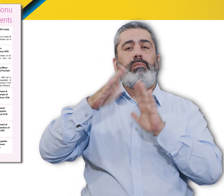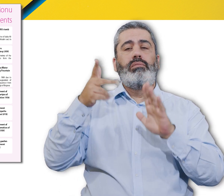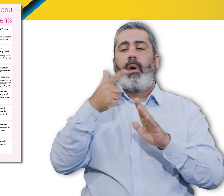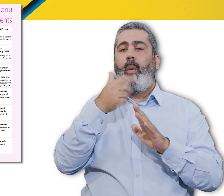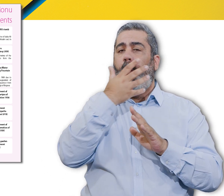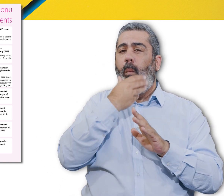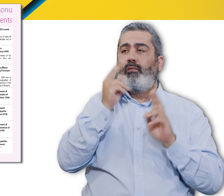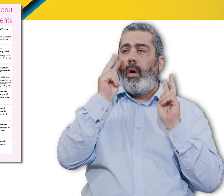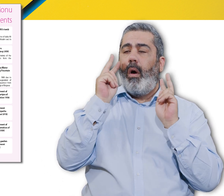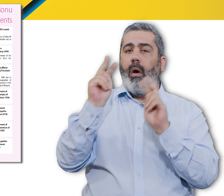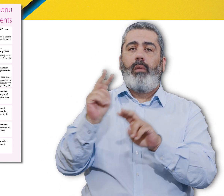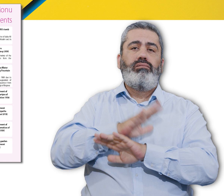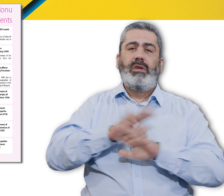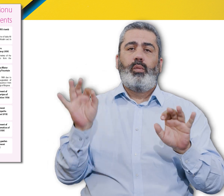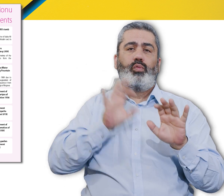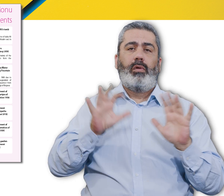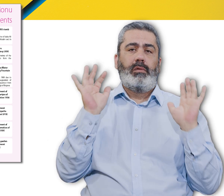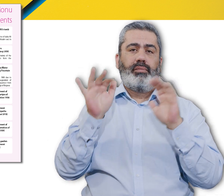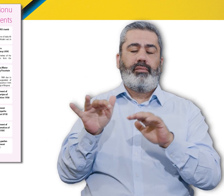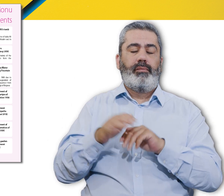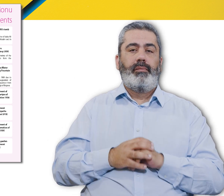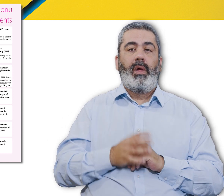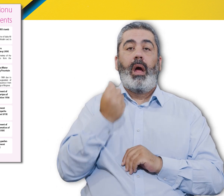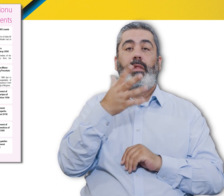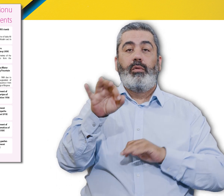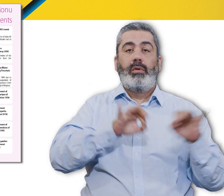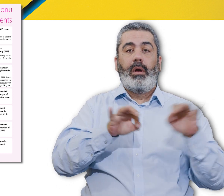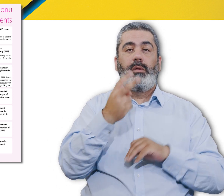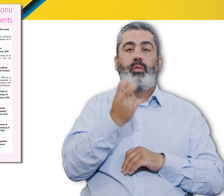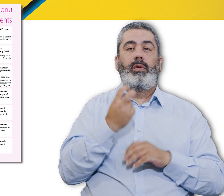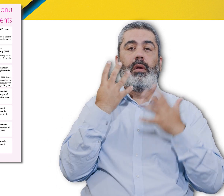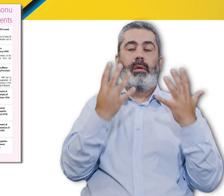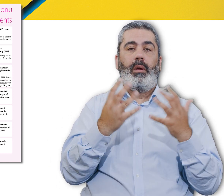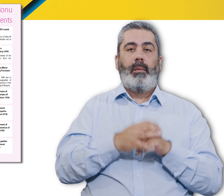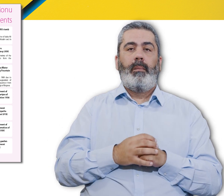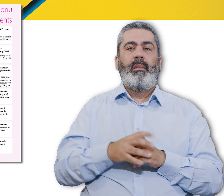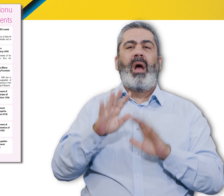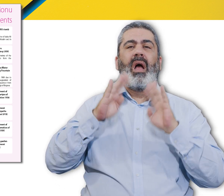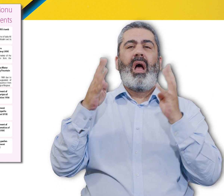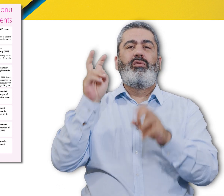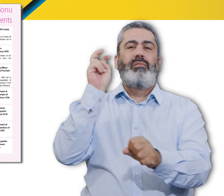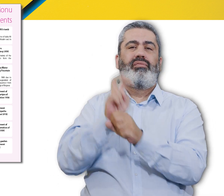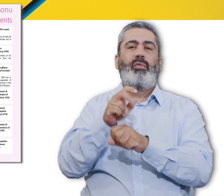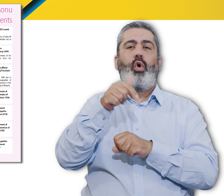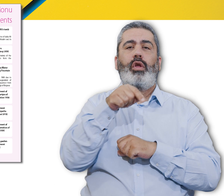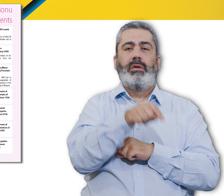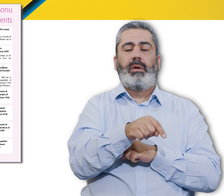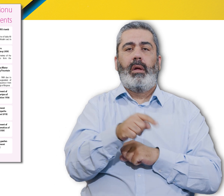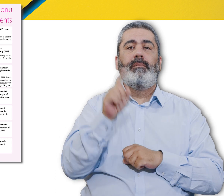247. The old ruins are just a short hike up a shaggy forested mountainside and stand directly over the Gorica